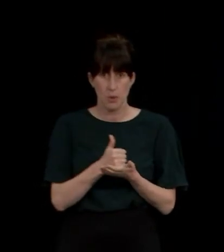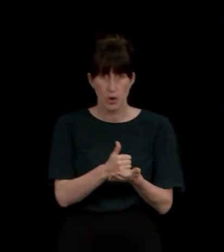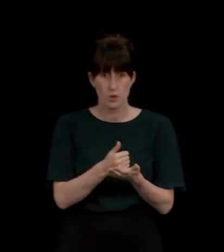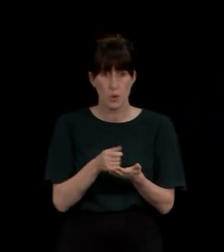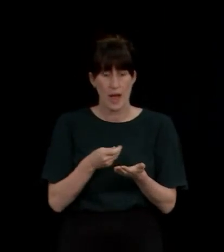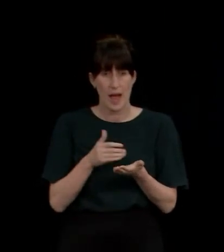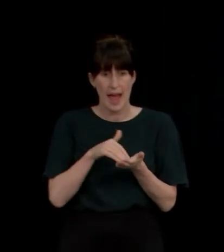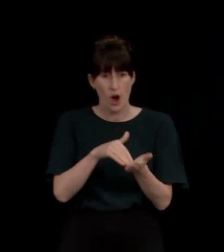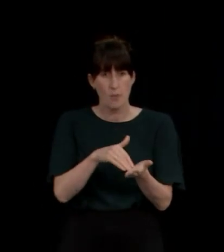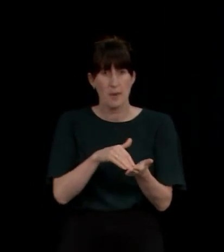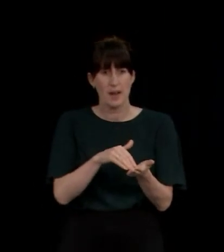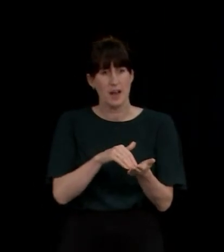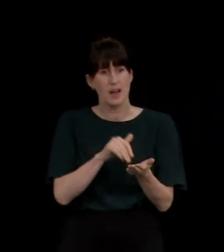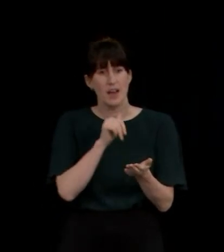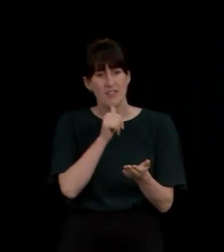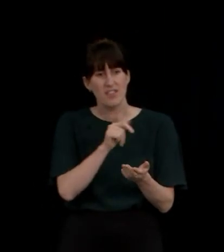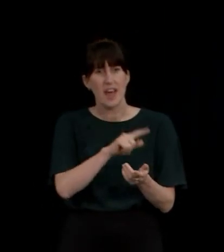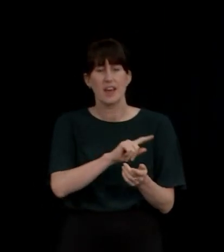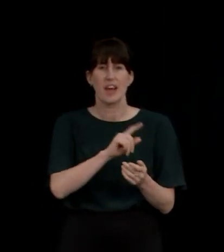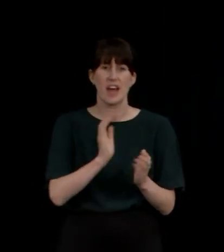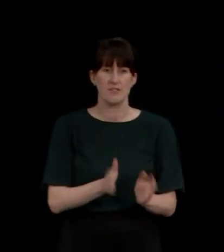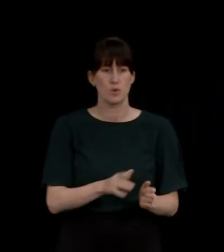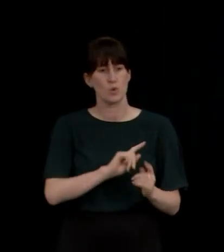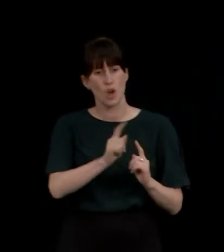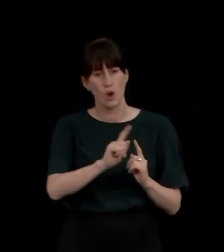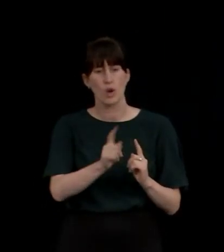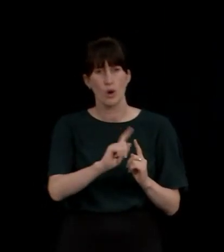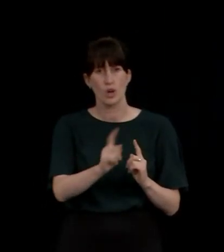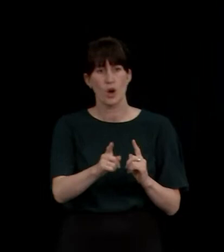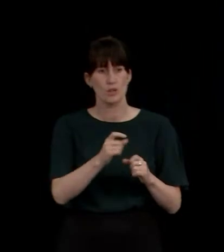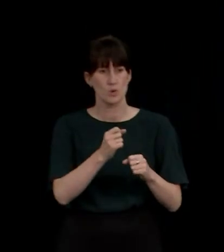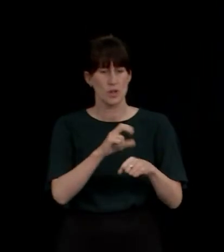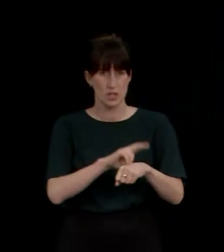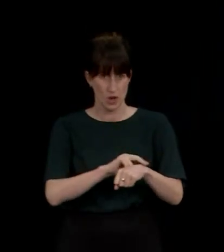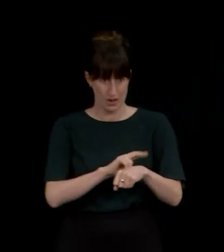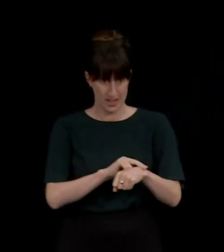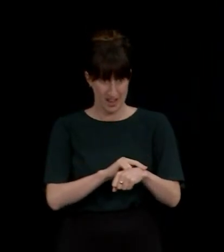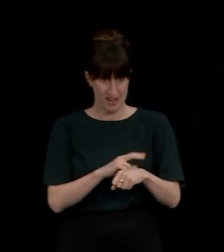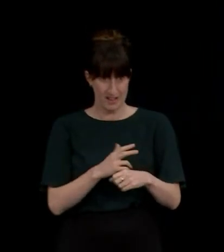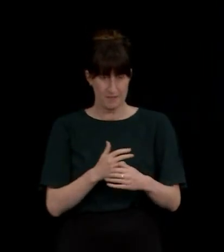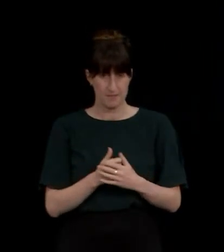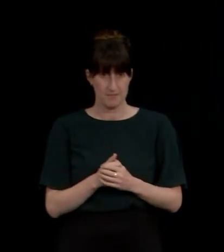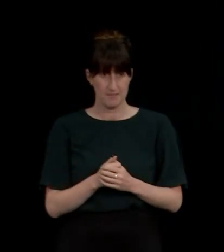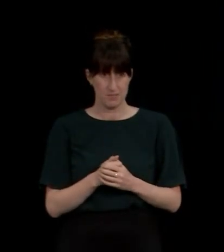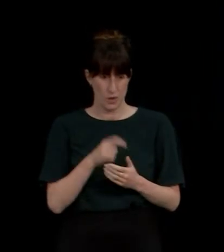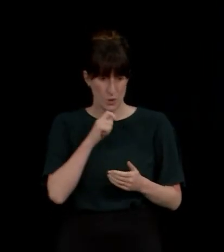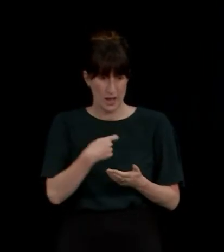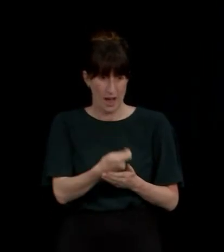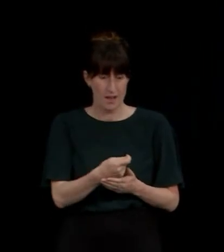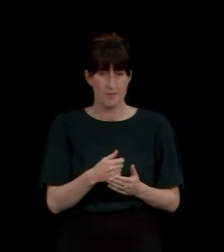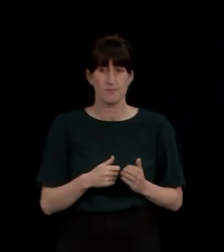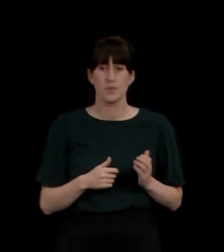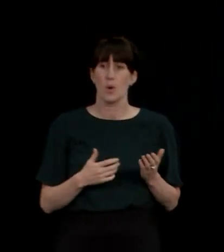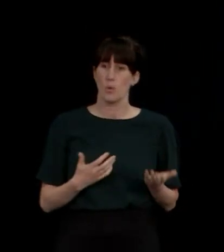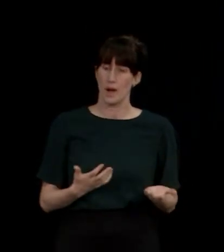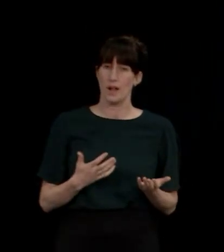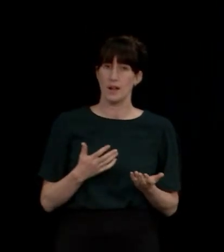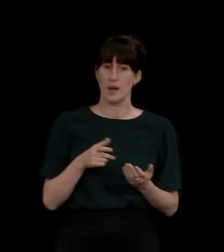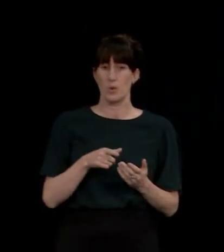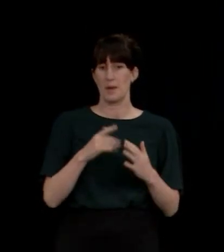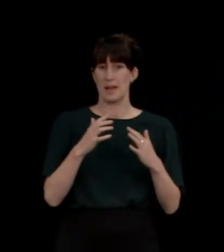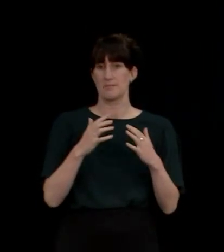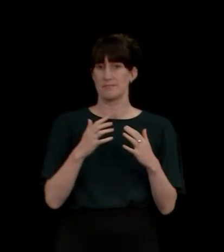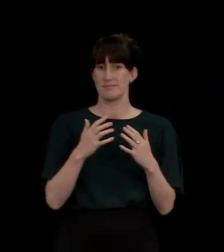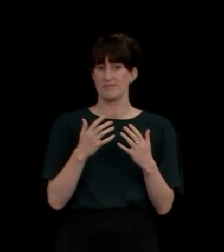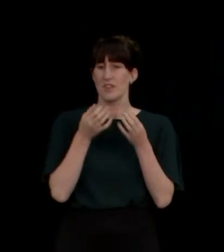or...? There's no specific funding at this point. Those people would be eligible for publicly funded services, including for many